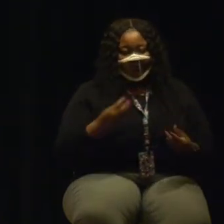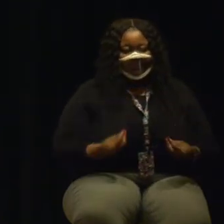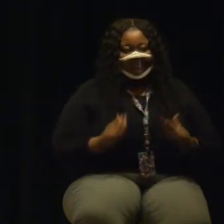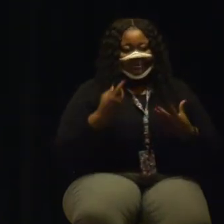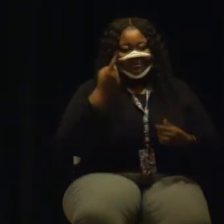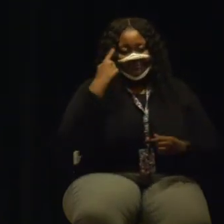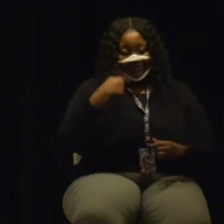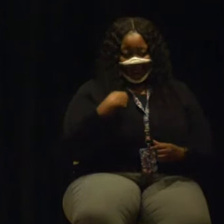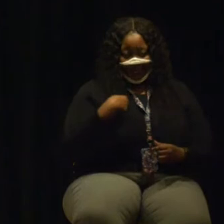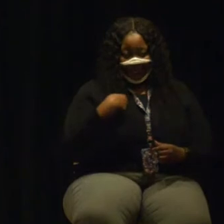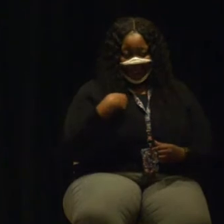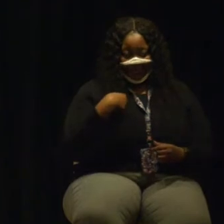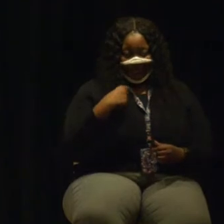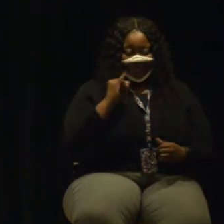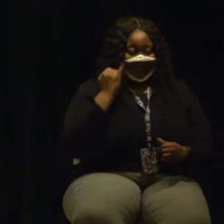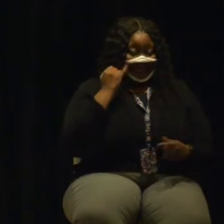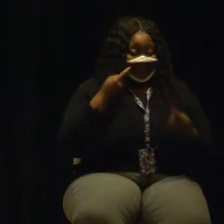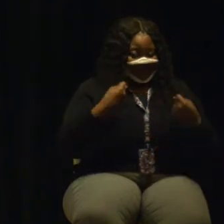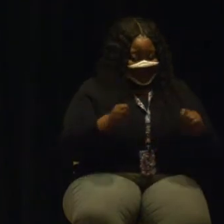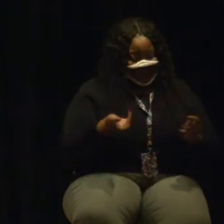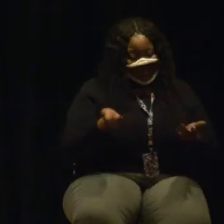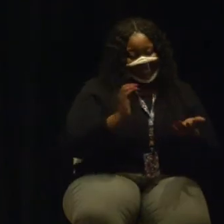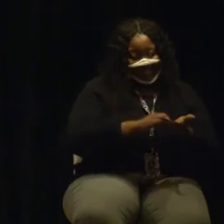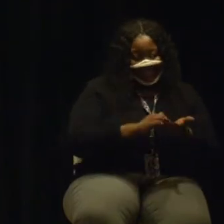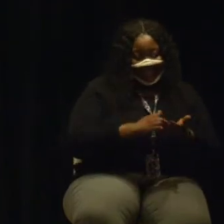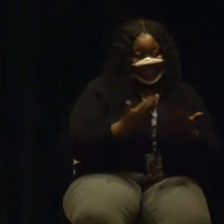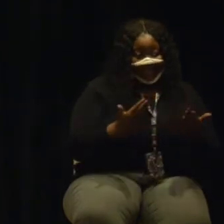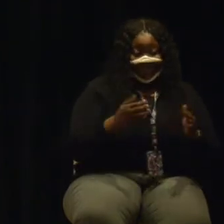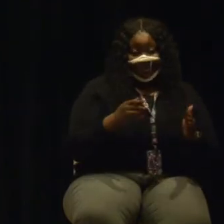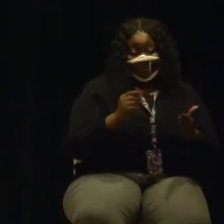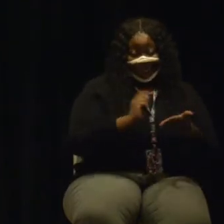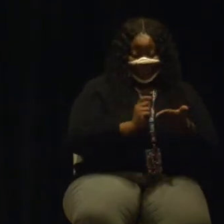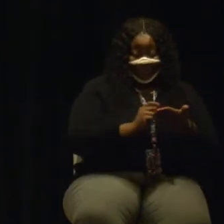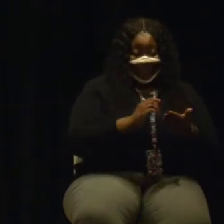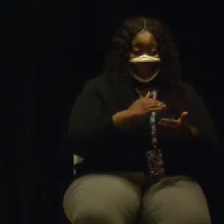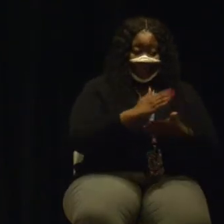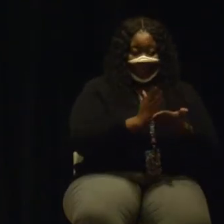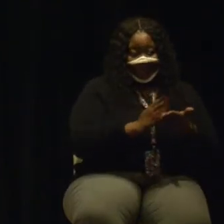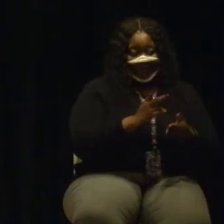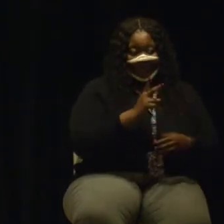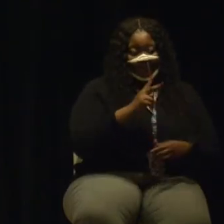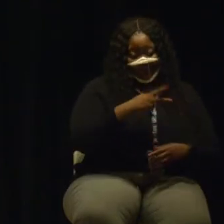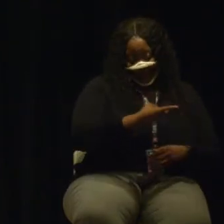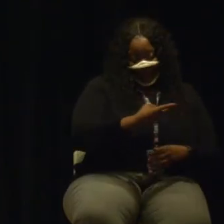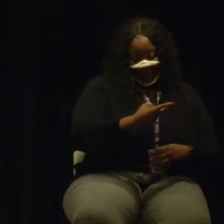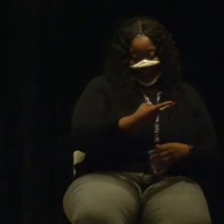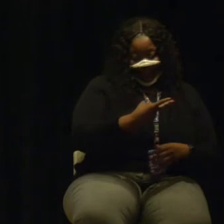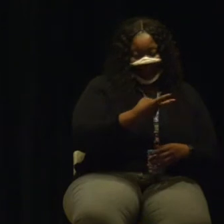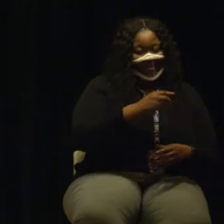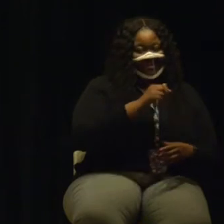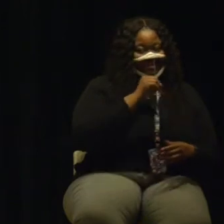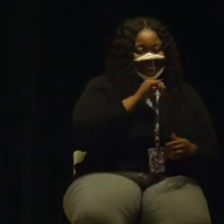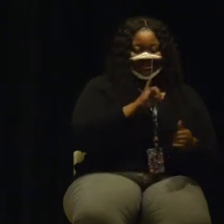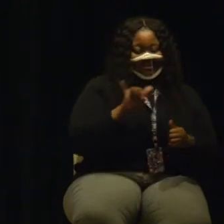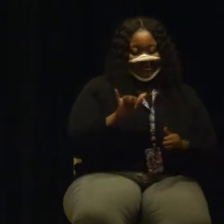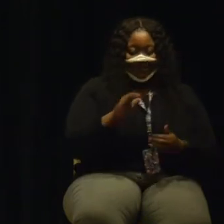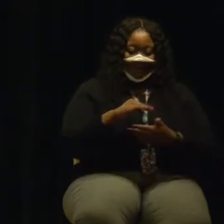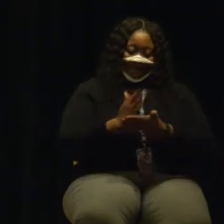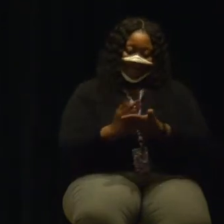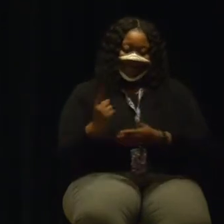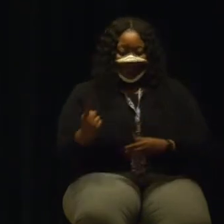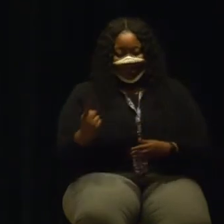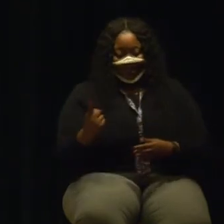would be like, you know, making part two of something, and part two doesn't hold up to part one, right? So I knew it needed to be something